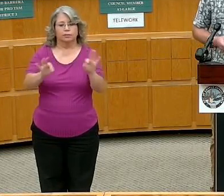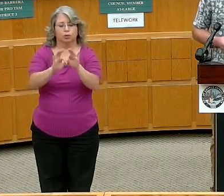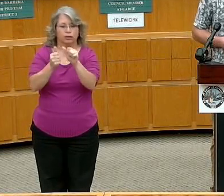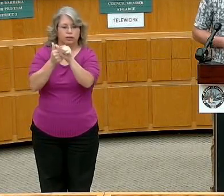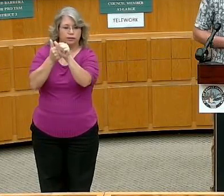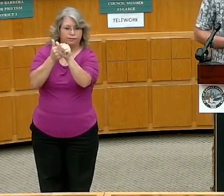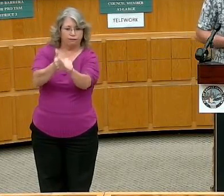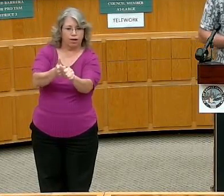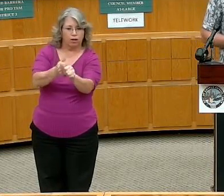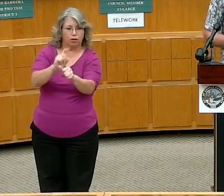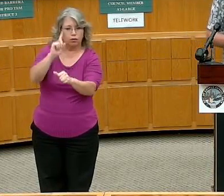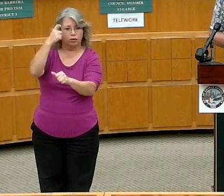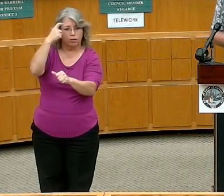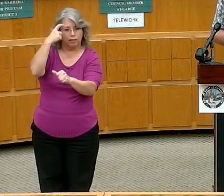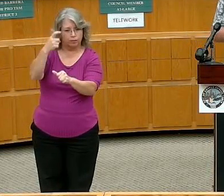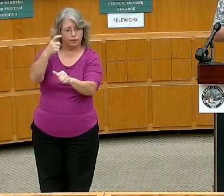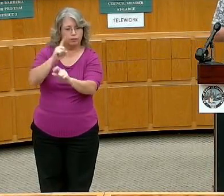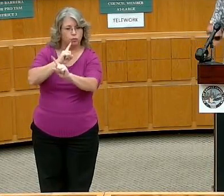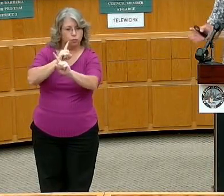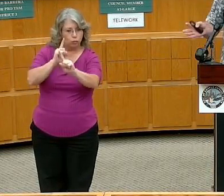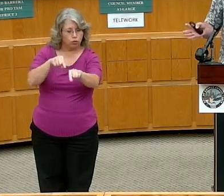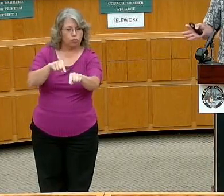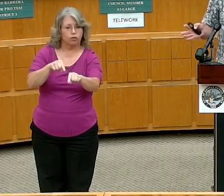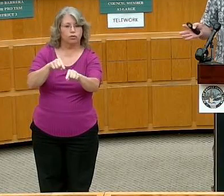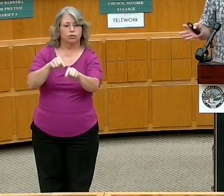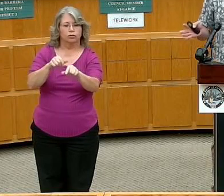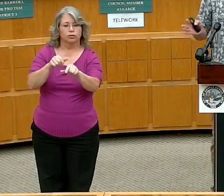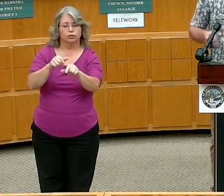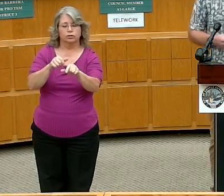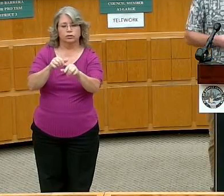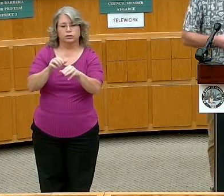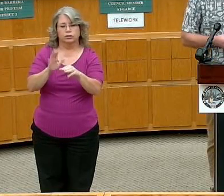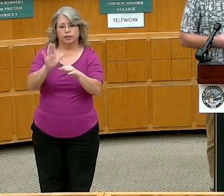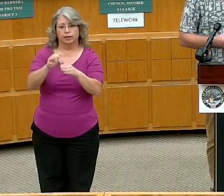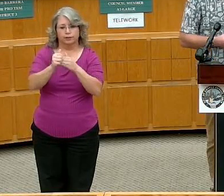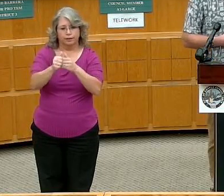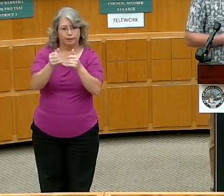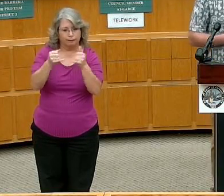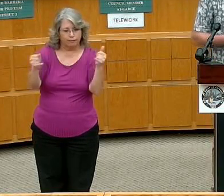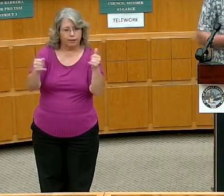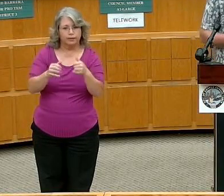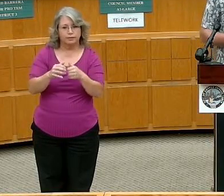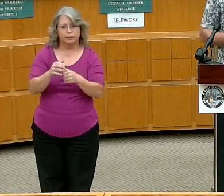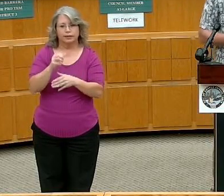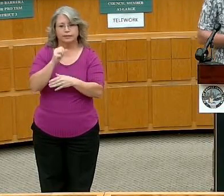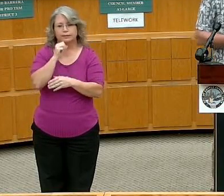the governmental agencies are putting down, are telling us. It's not just